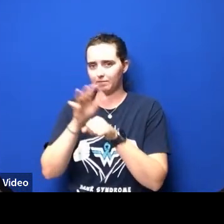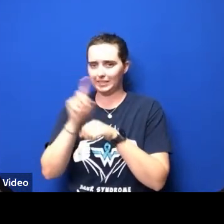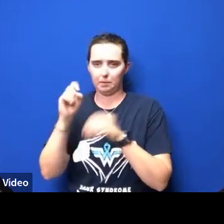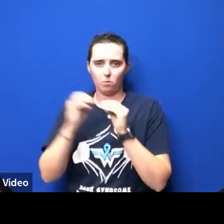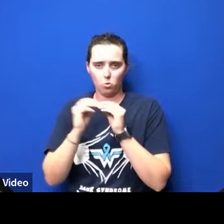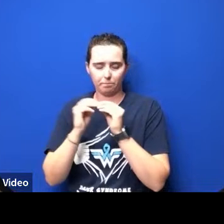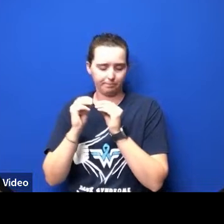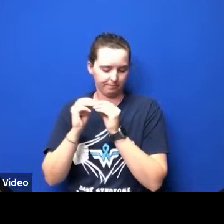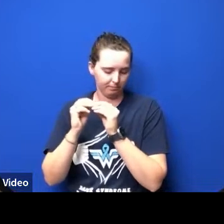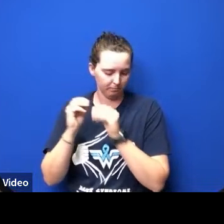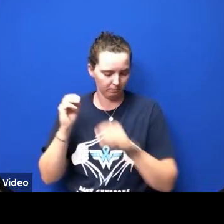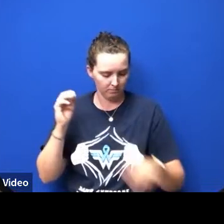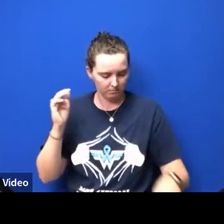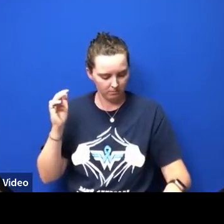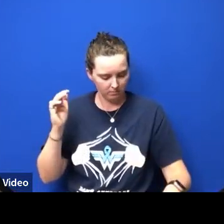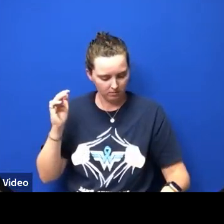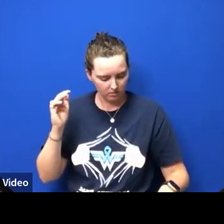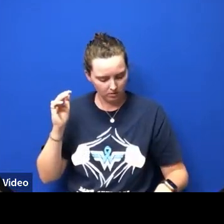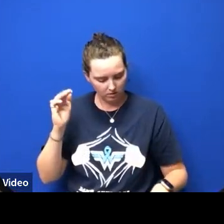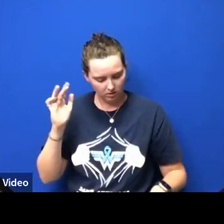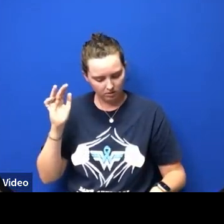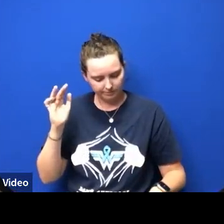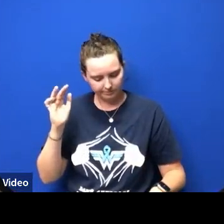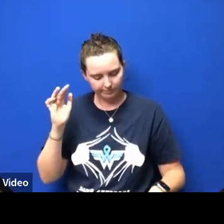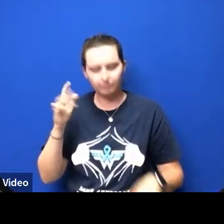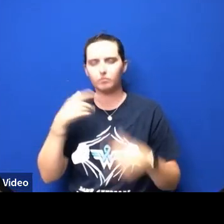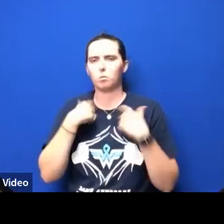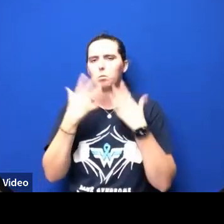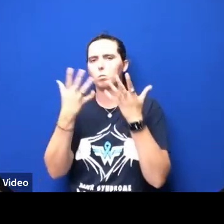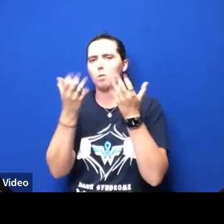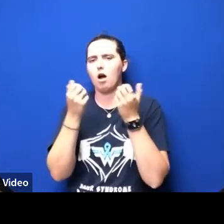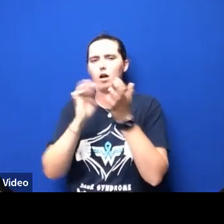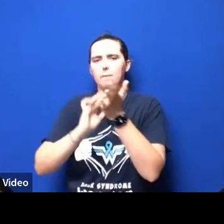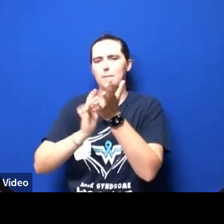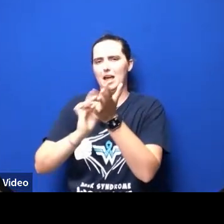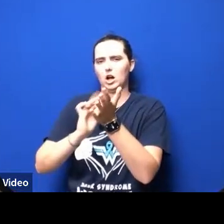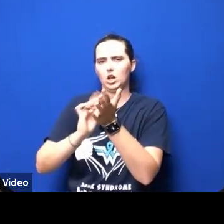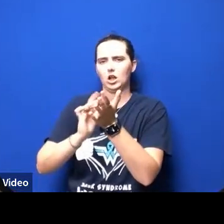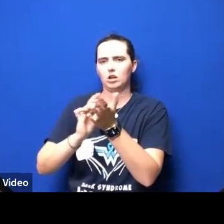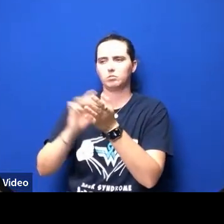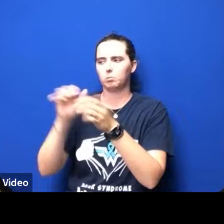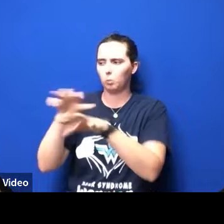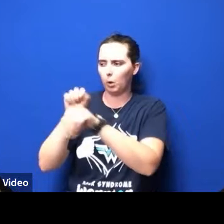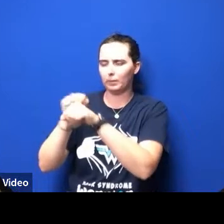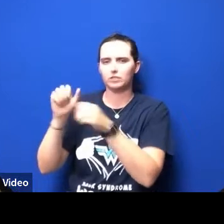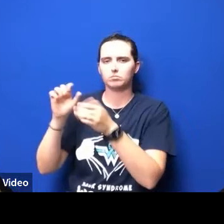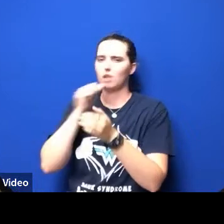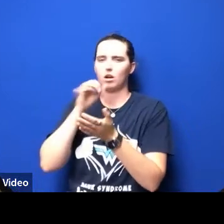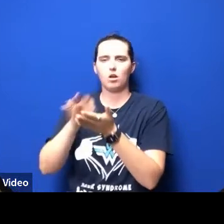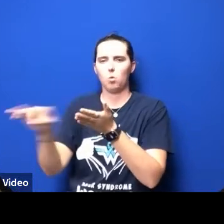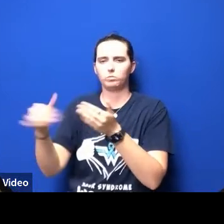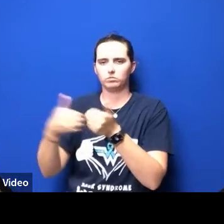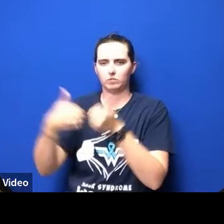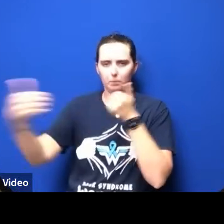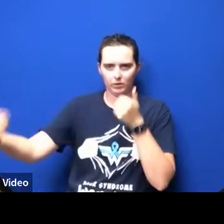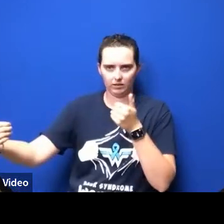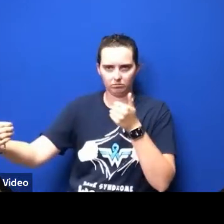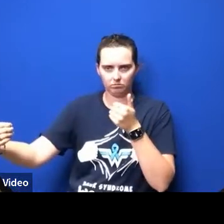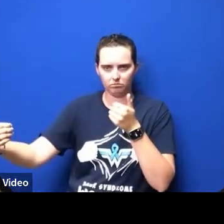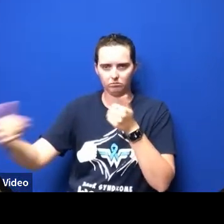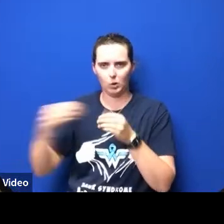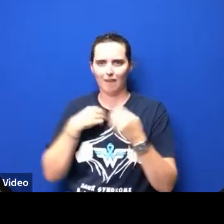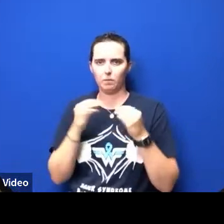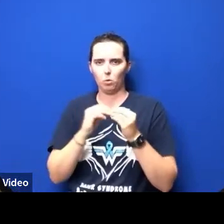remedied. We do not have enough SSP hours anymore. And we also would like, for